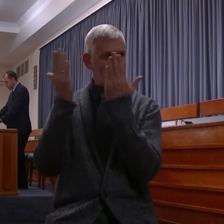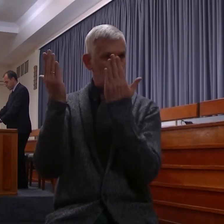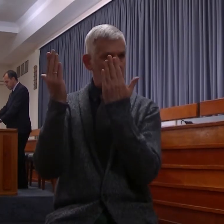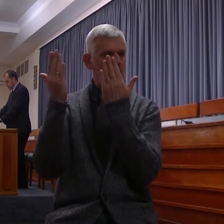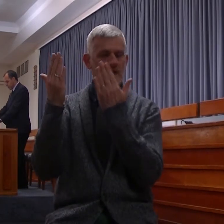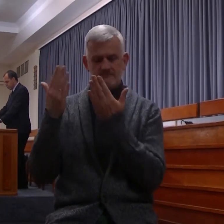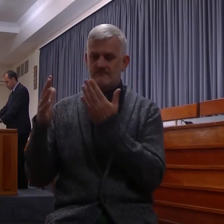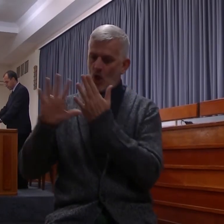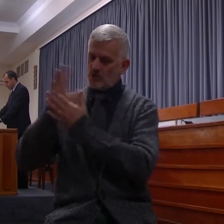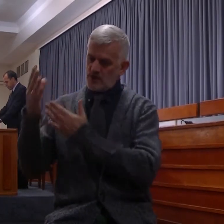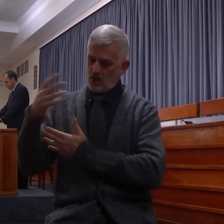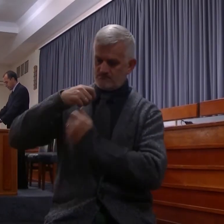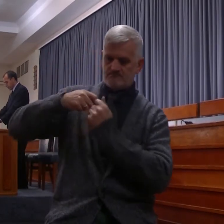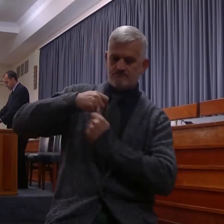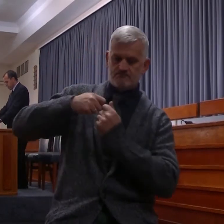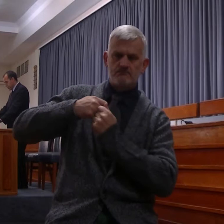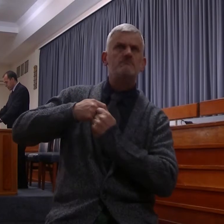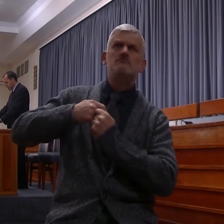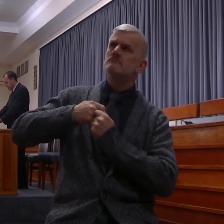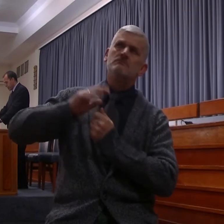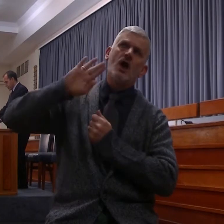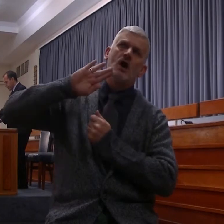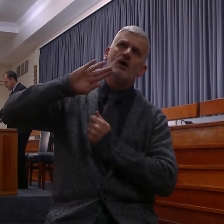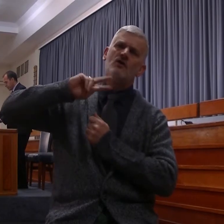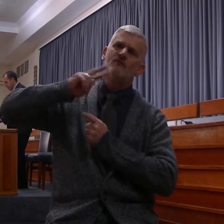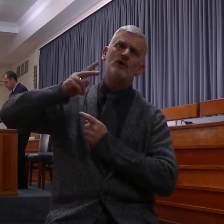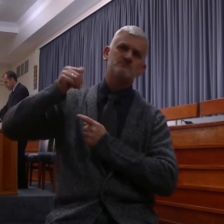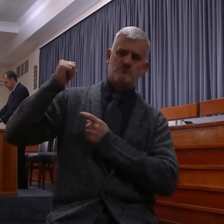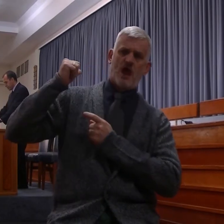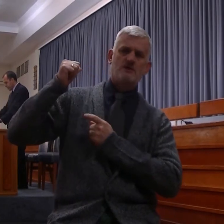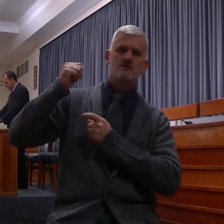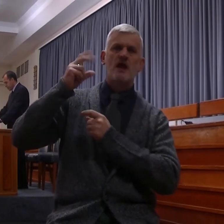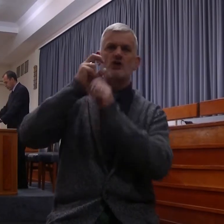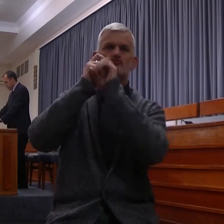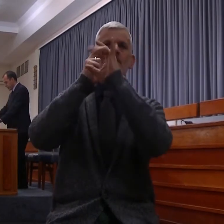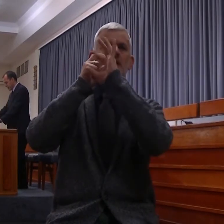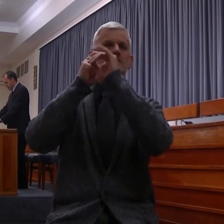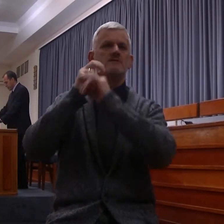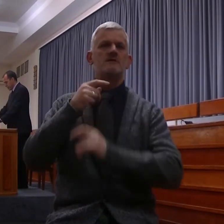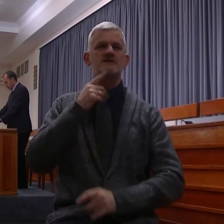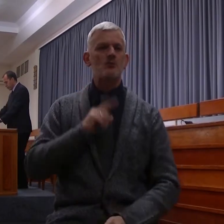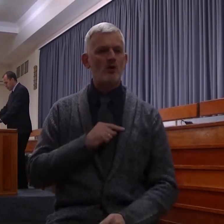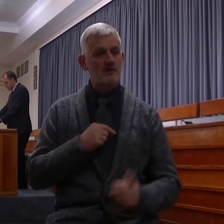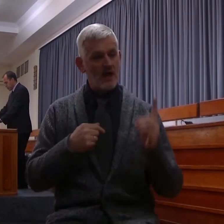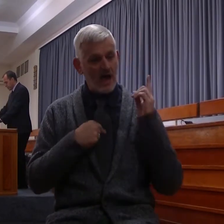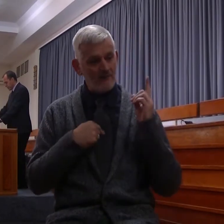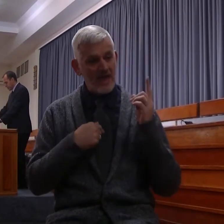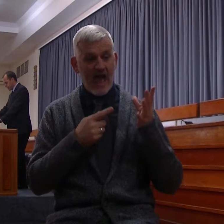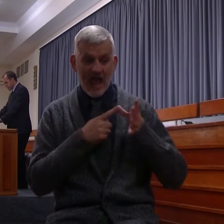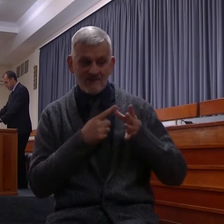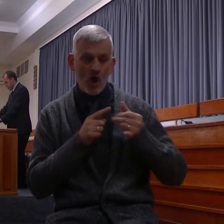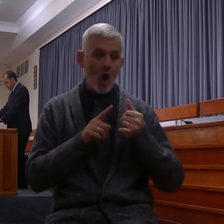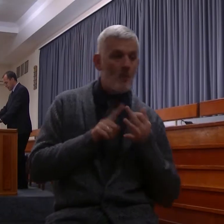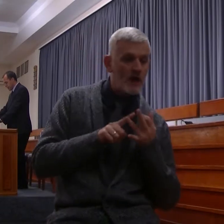voice as of a trumpet, saying, I am Alpha and Omega, the first and the